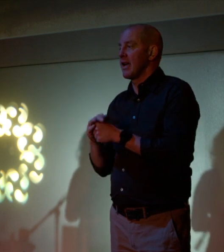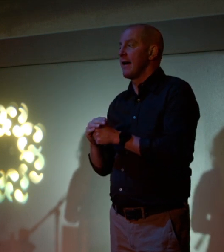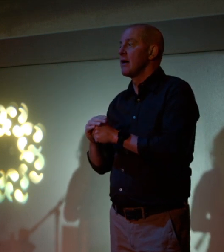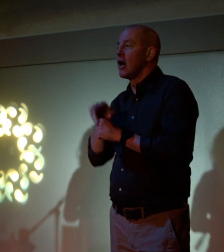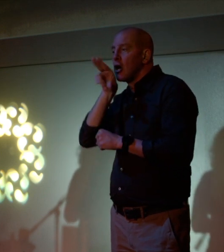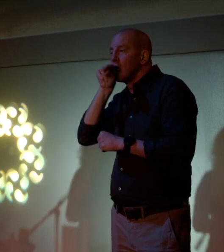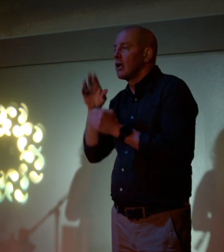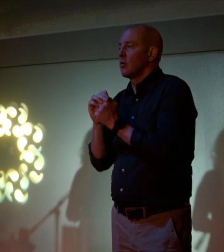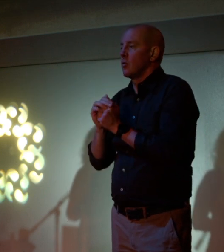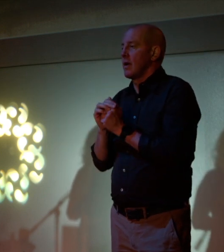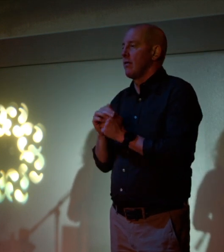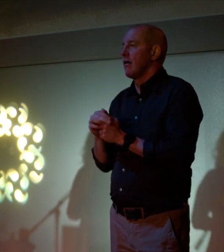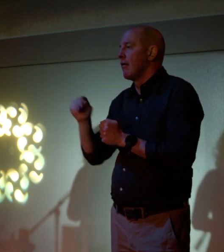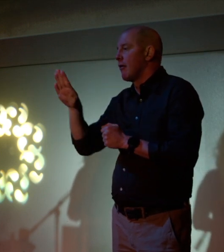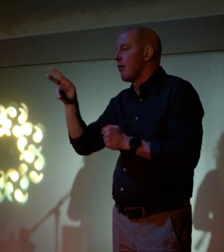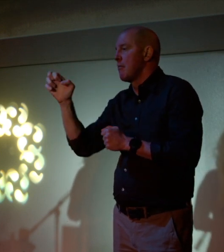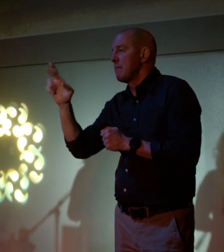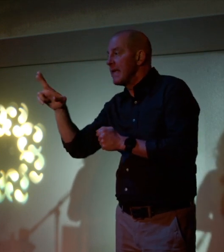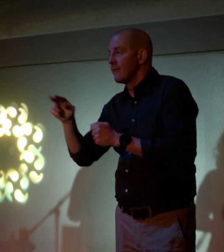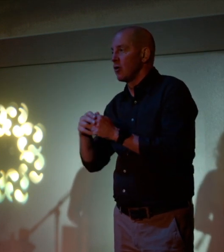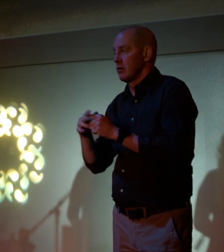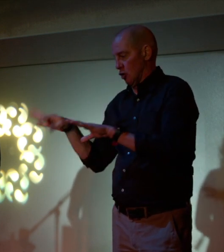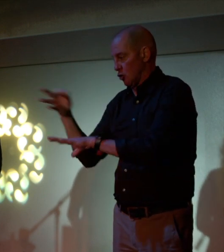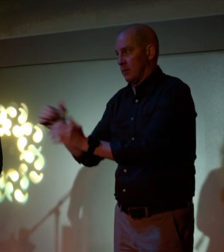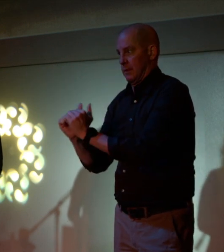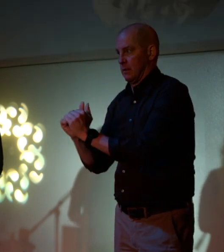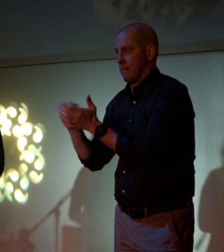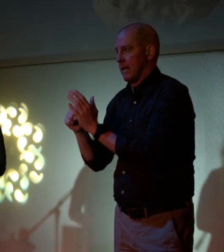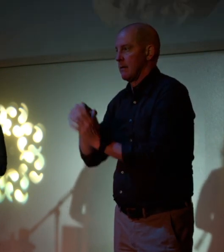does that make a platypus not real?